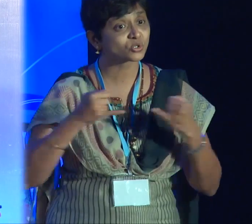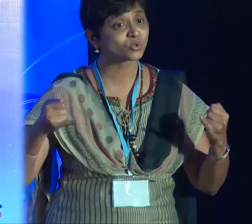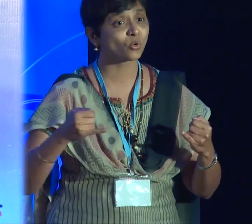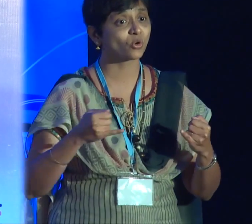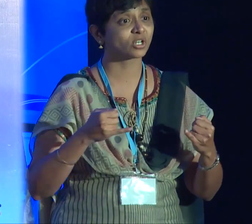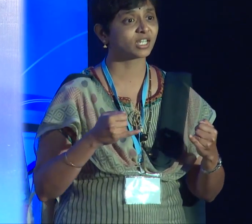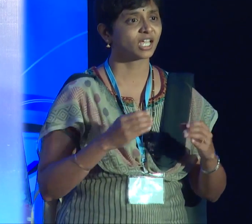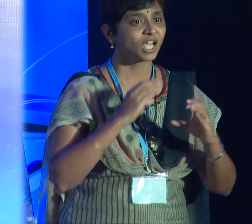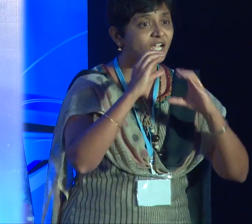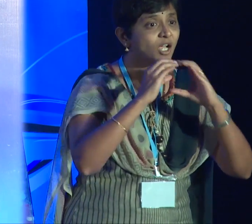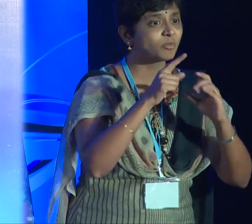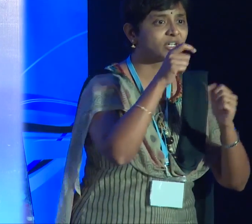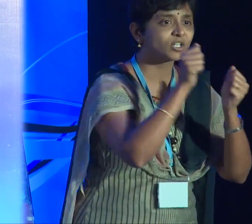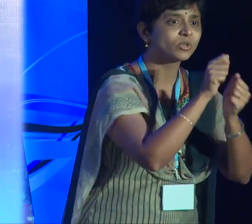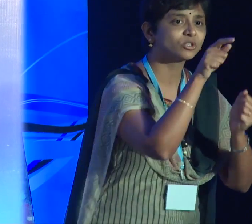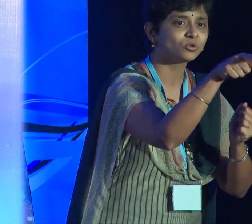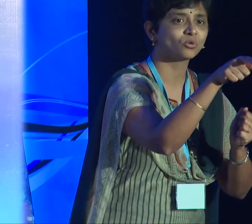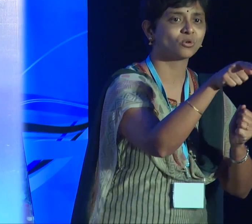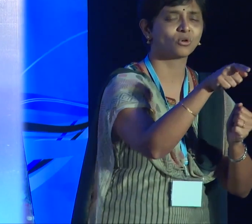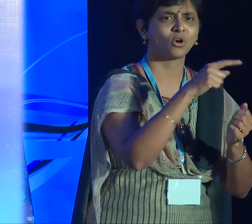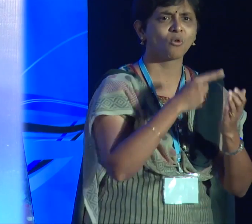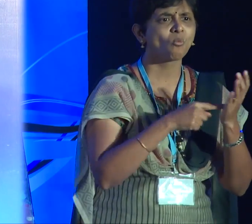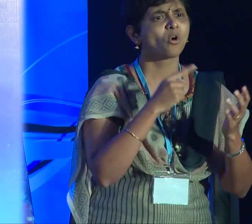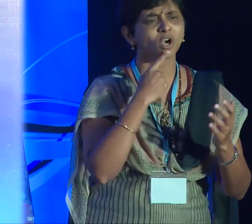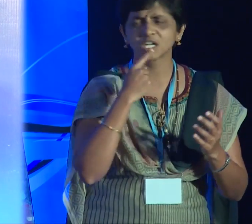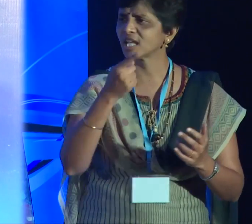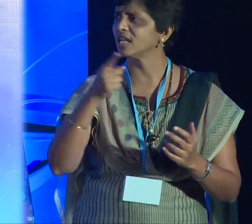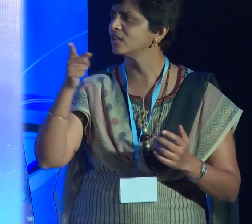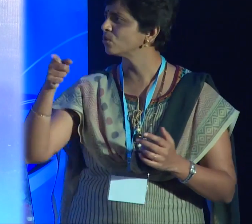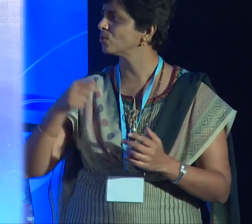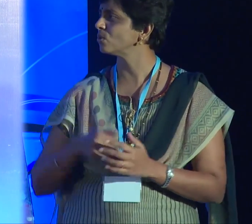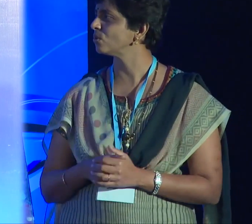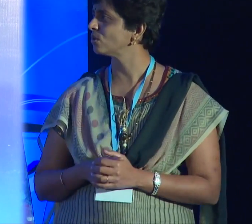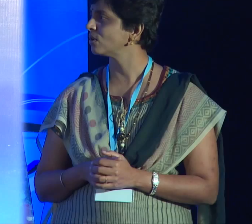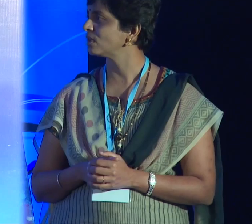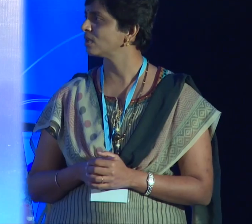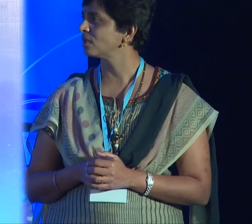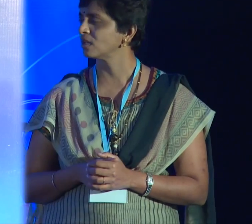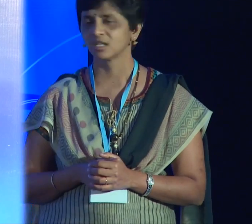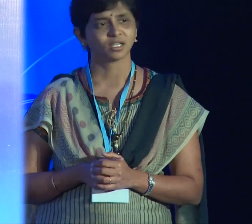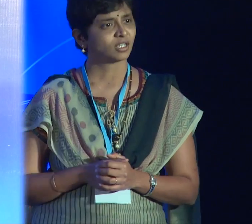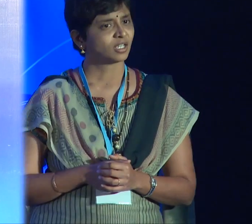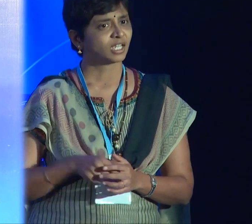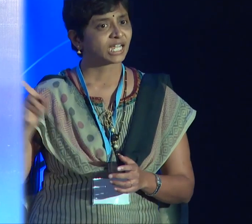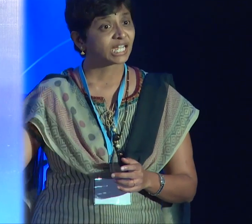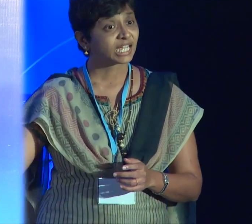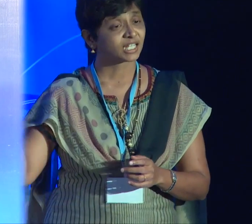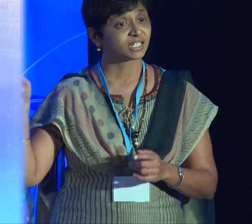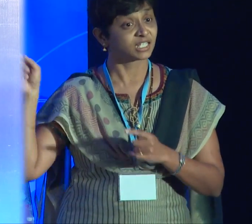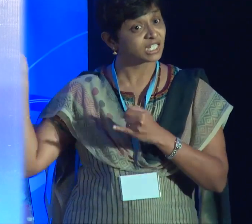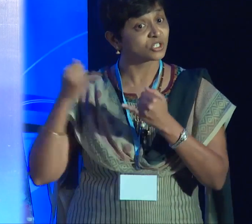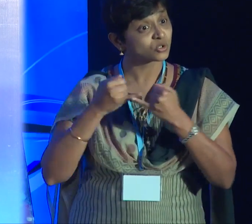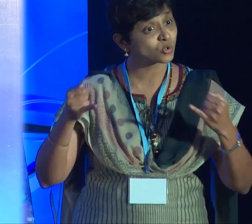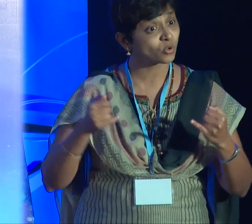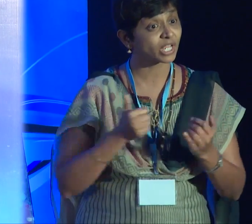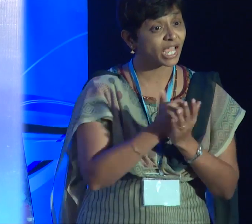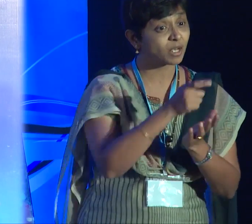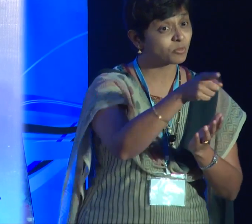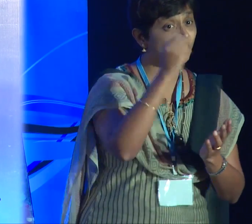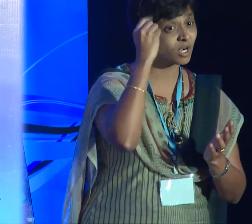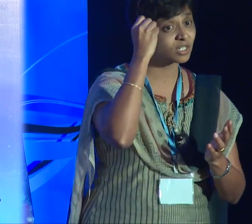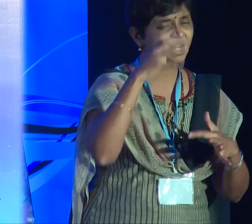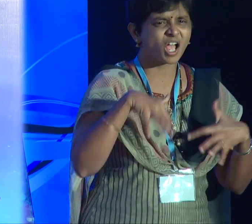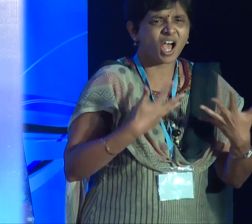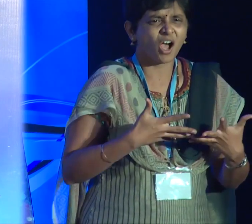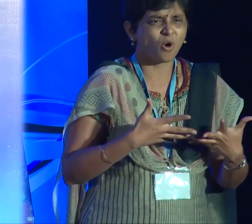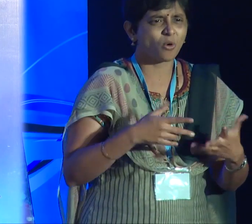communicate something. This is trying to communicate social cruelty. We don't think